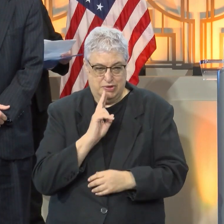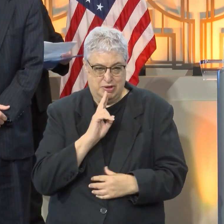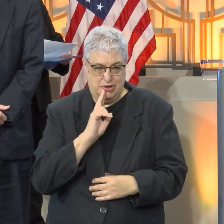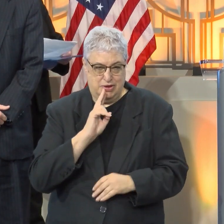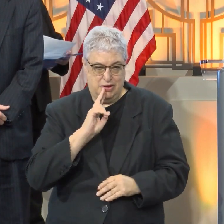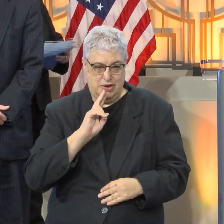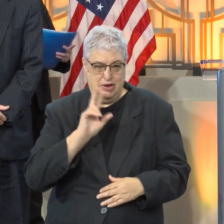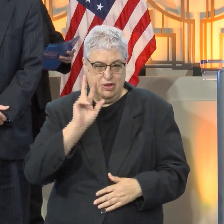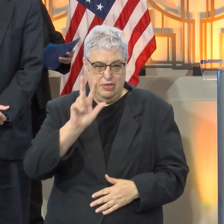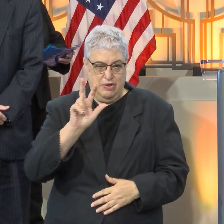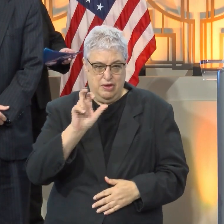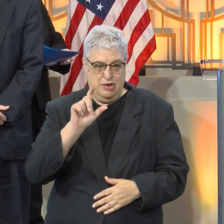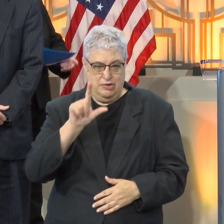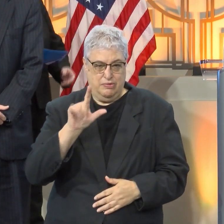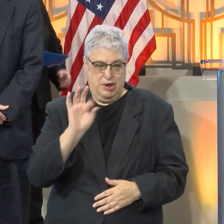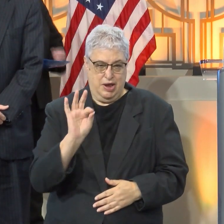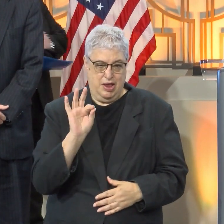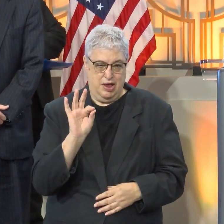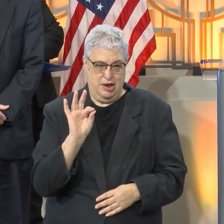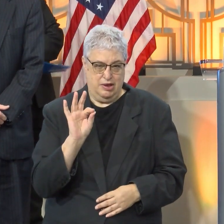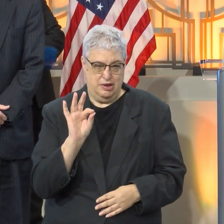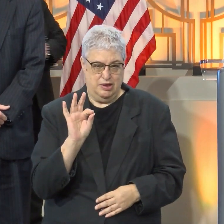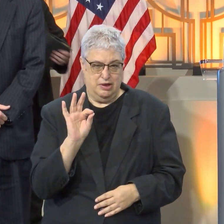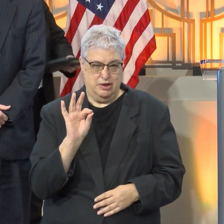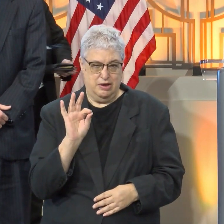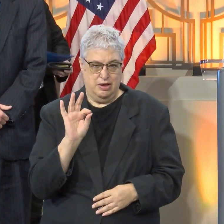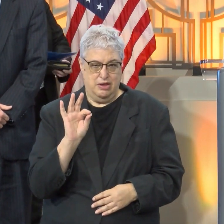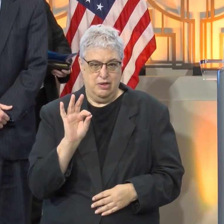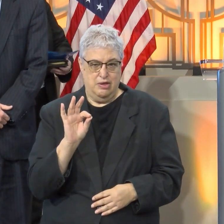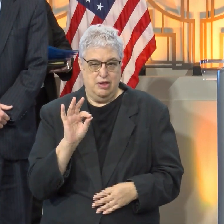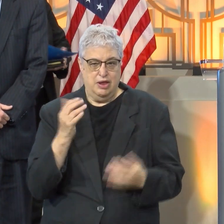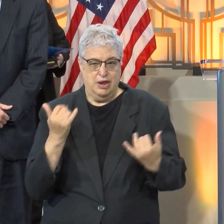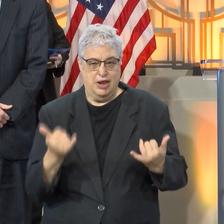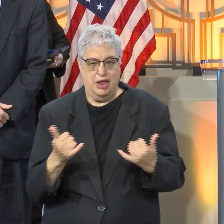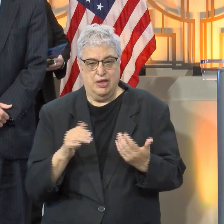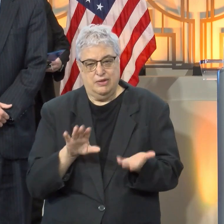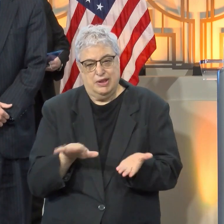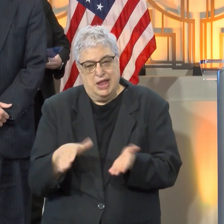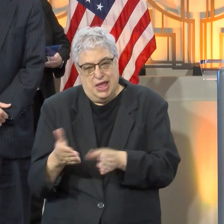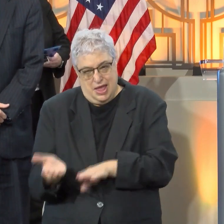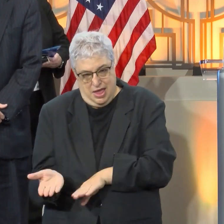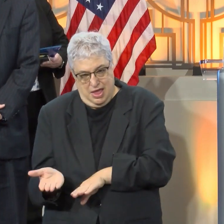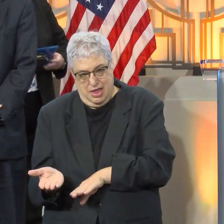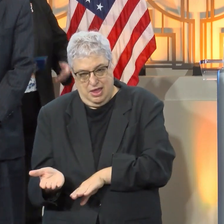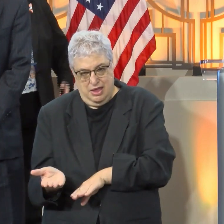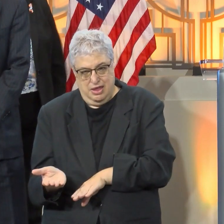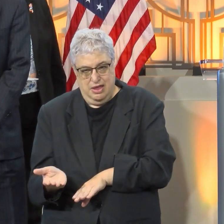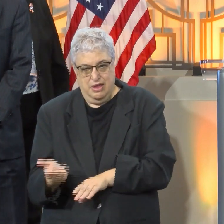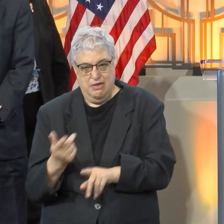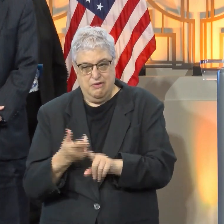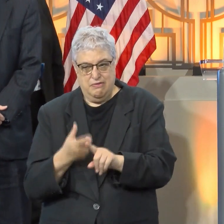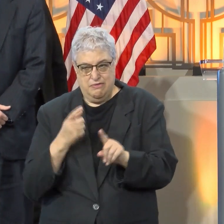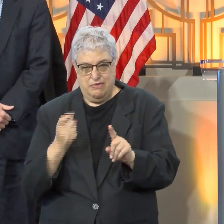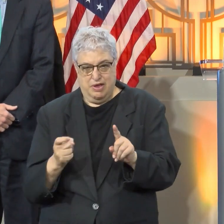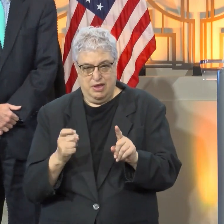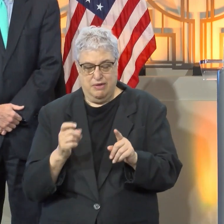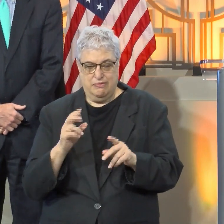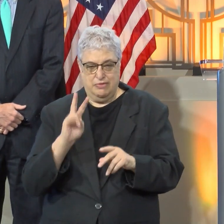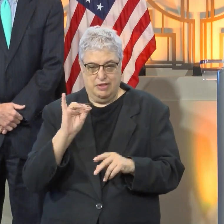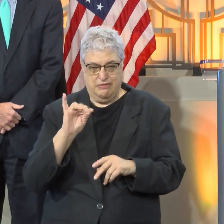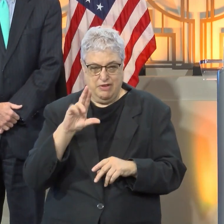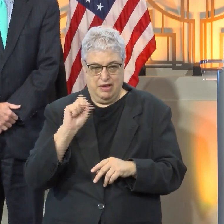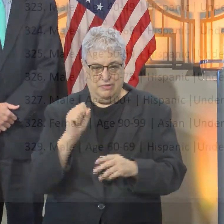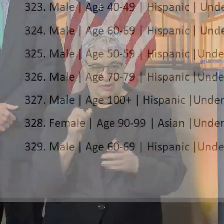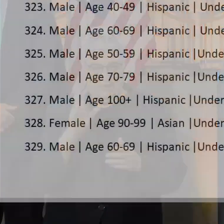Houston to 329 Houstonians who have now lost their lives as a result of the virus. The